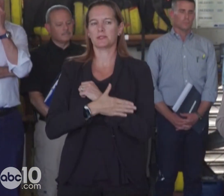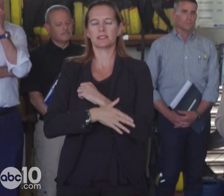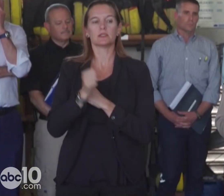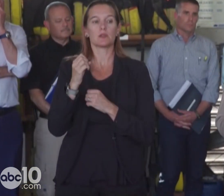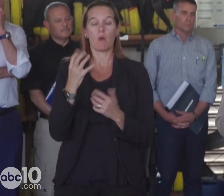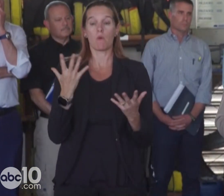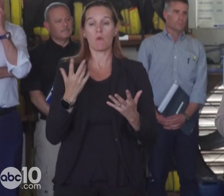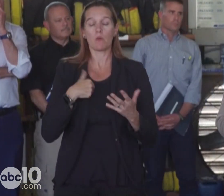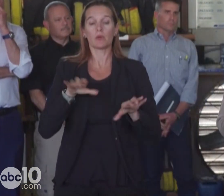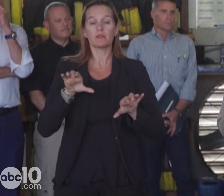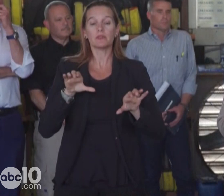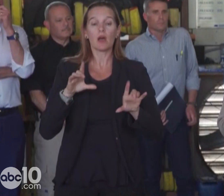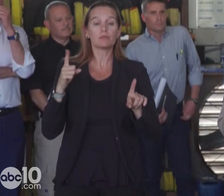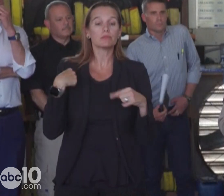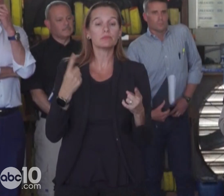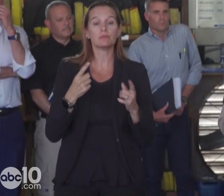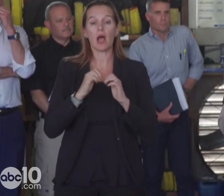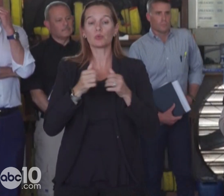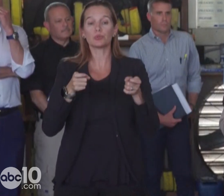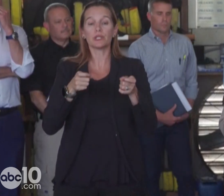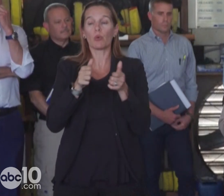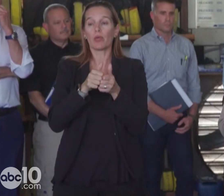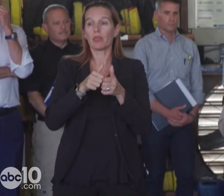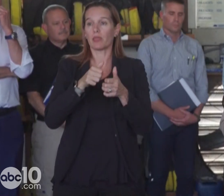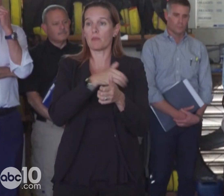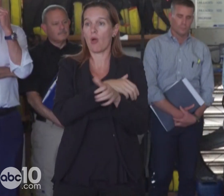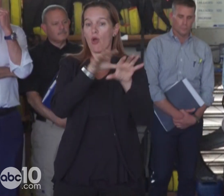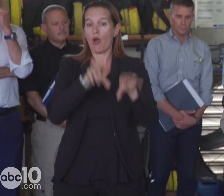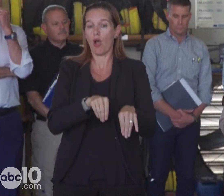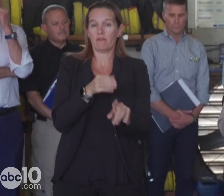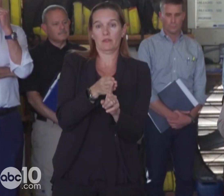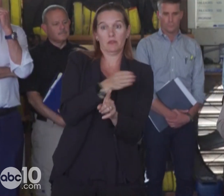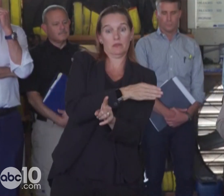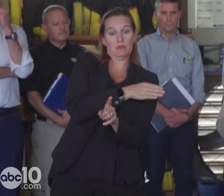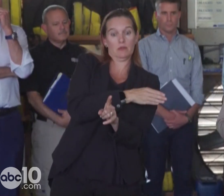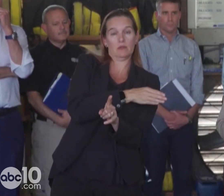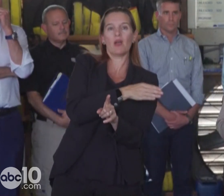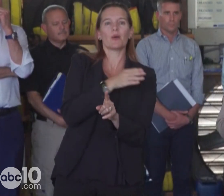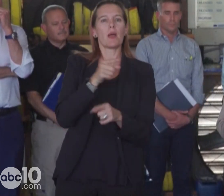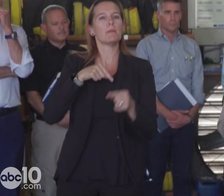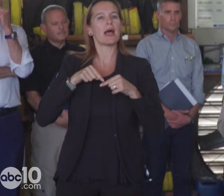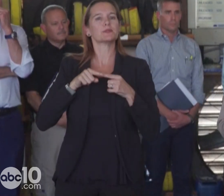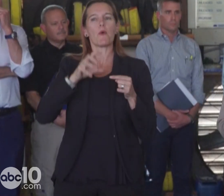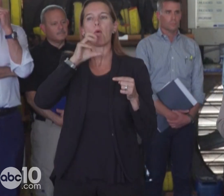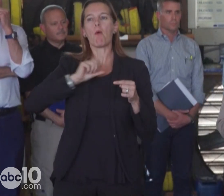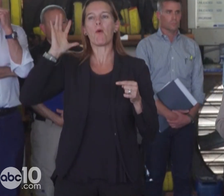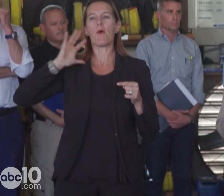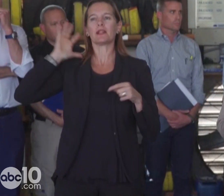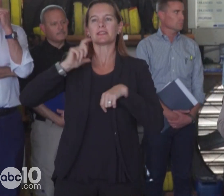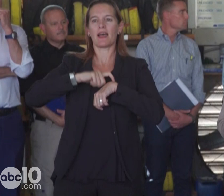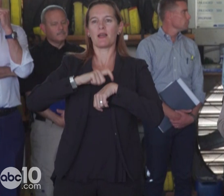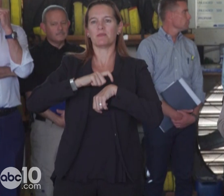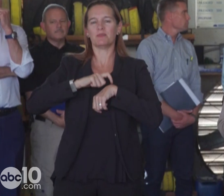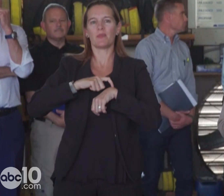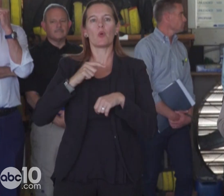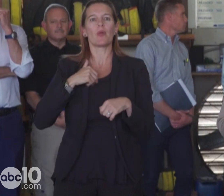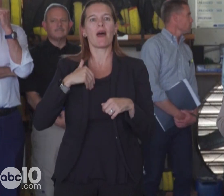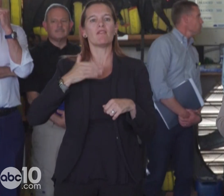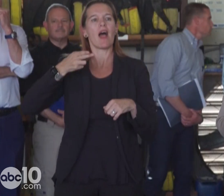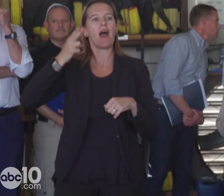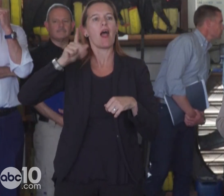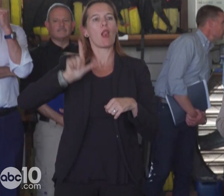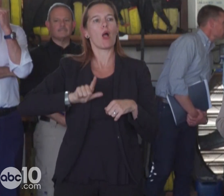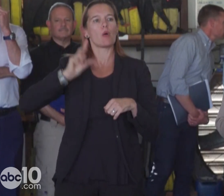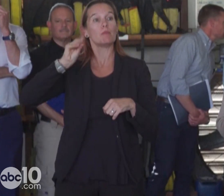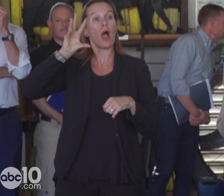proactive steps on to deal with power outages is kind of going back to the older style. We've equipped all of our patrol cars with the high-low siren.